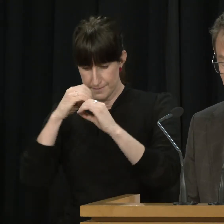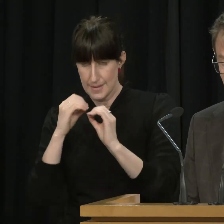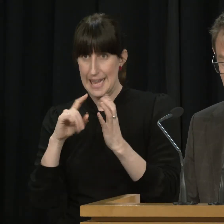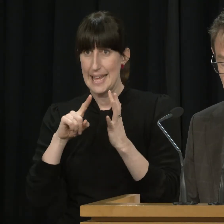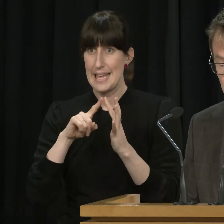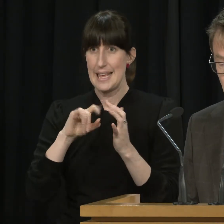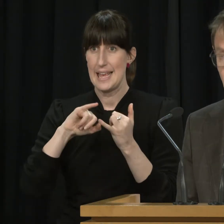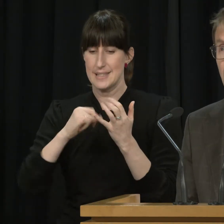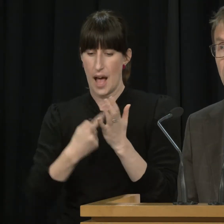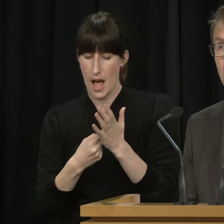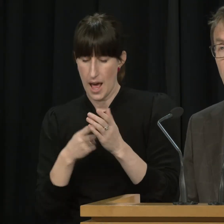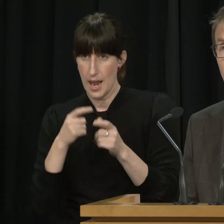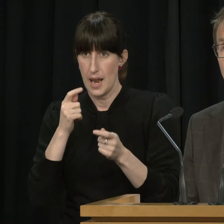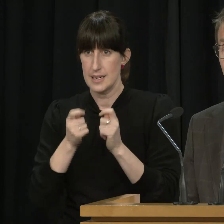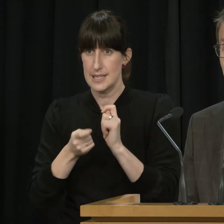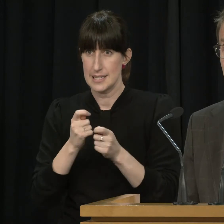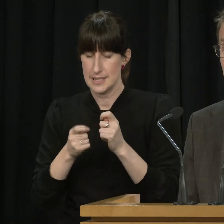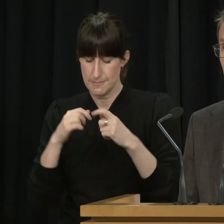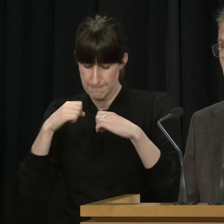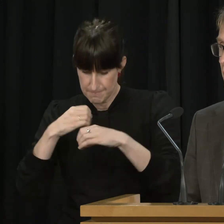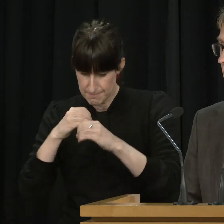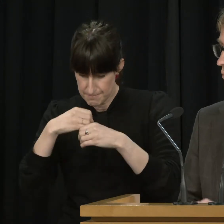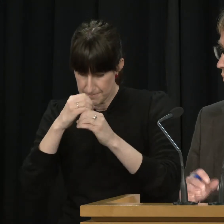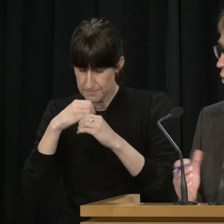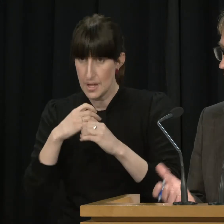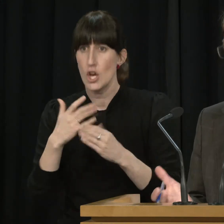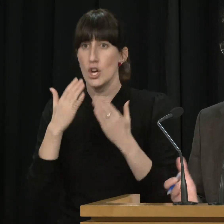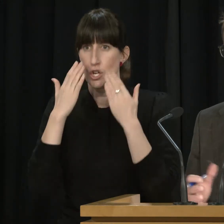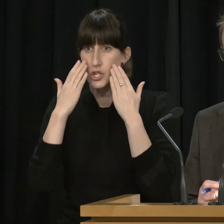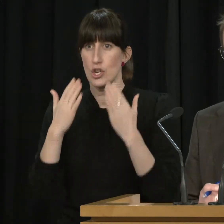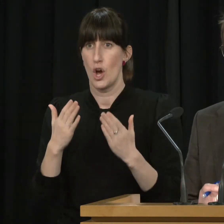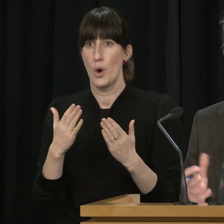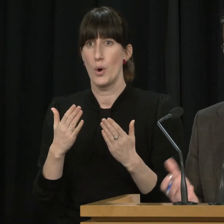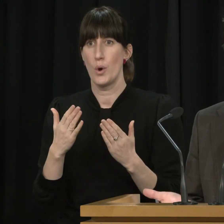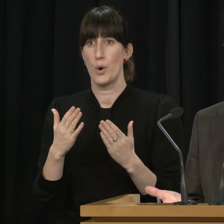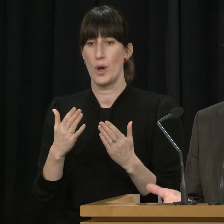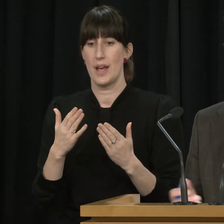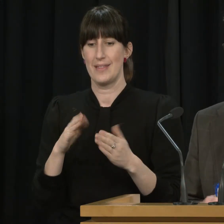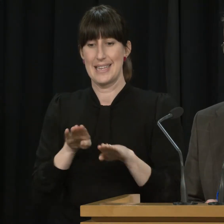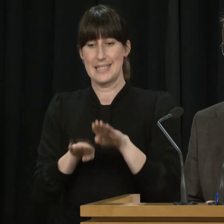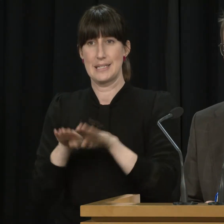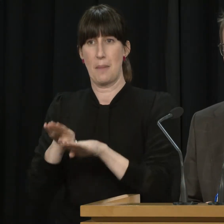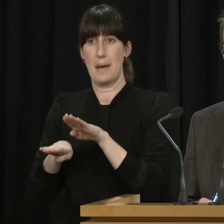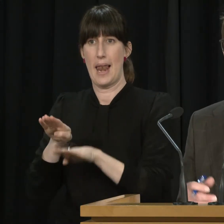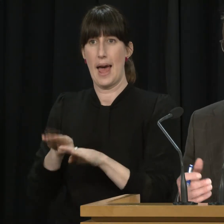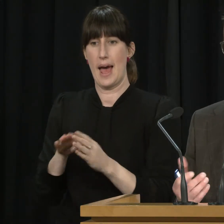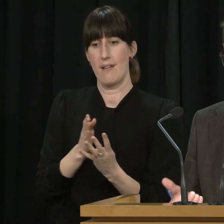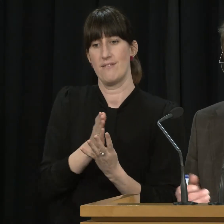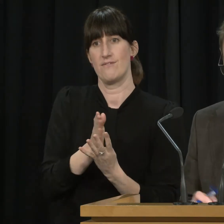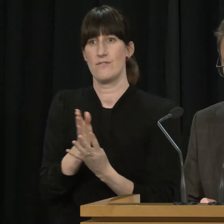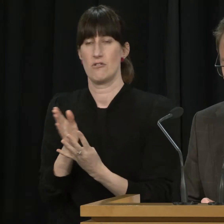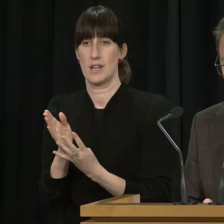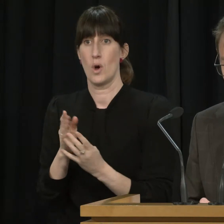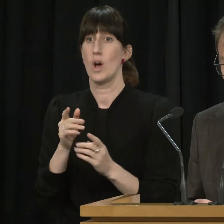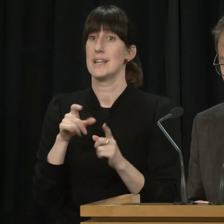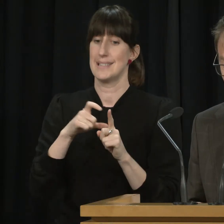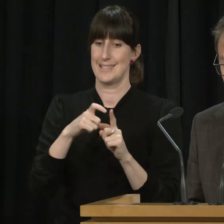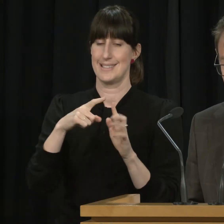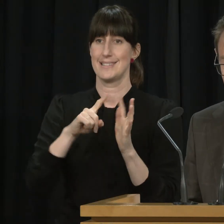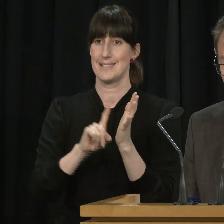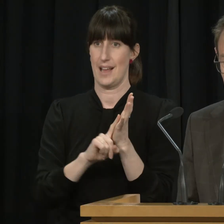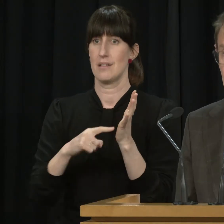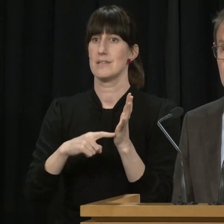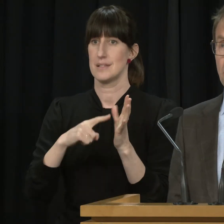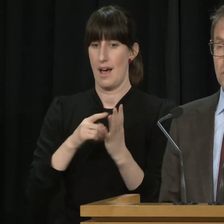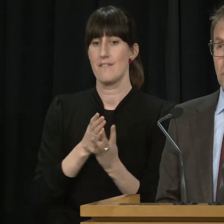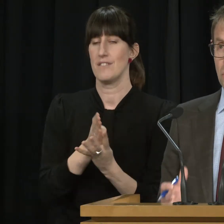11 samples, and showed that those 8 all had similar forms of the virus. They're all the Delta